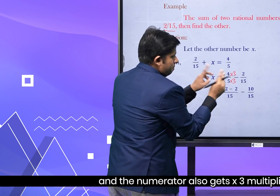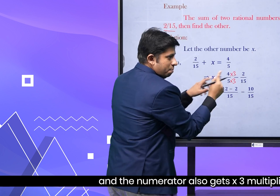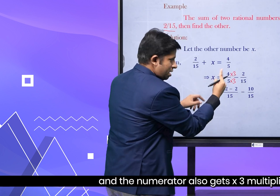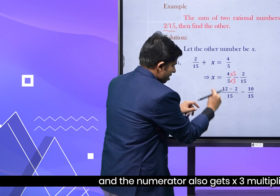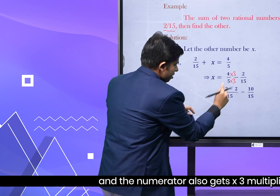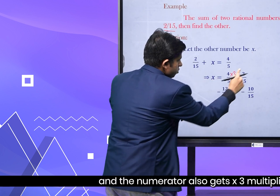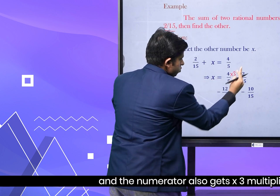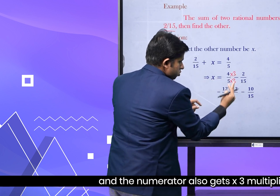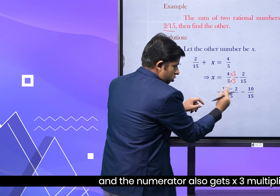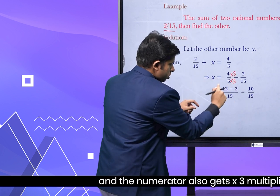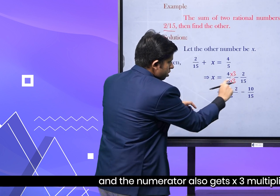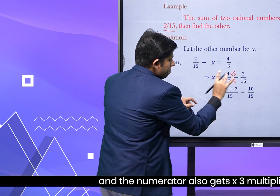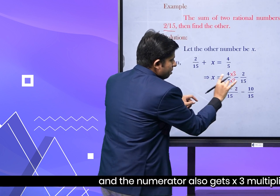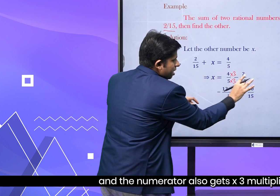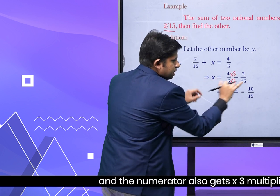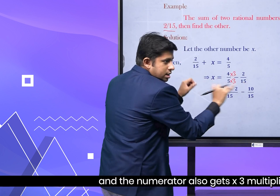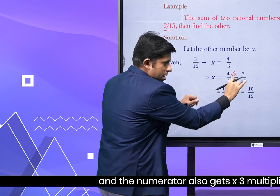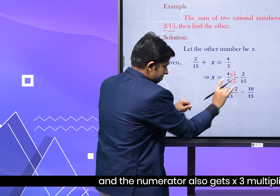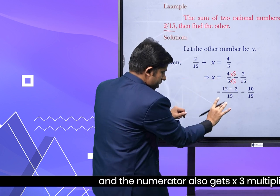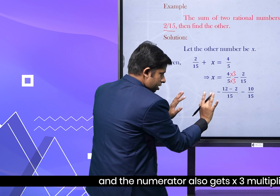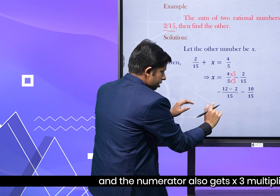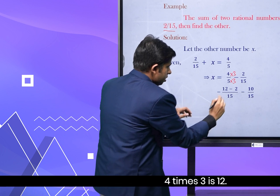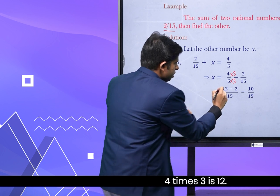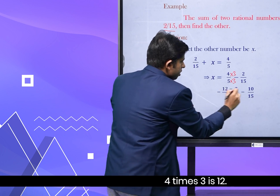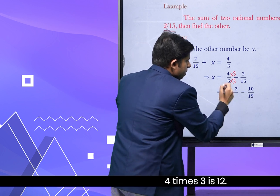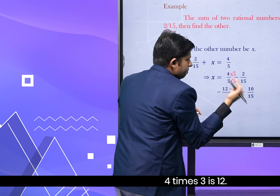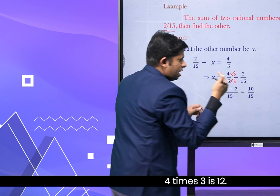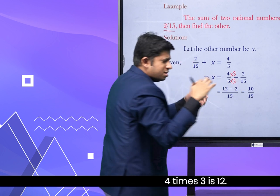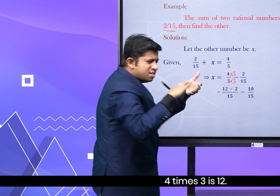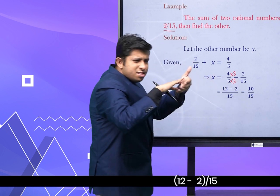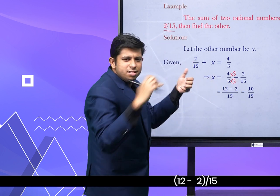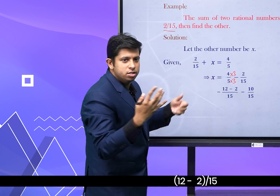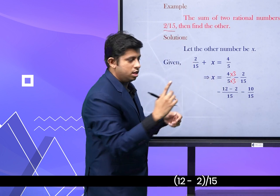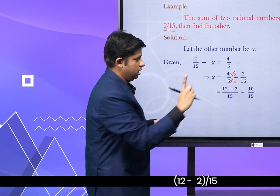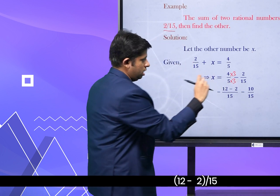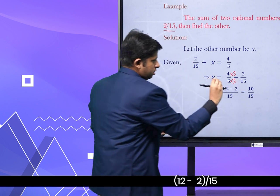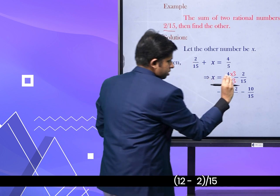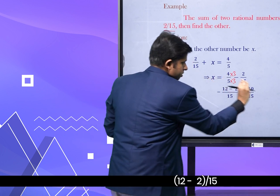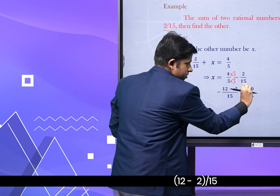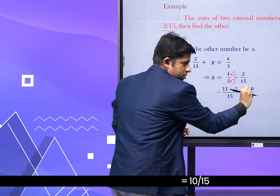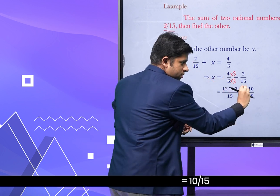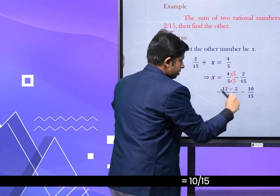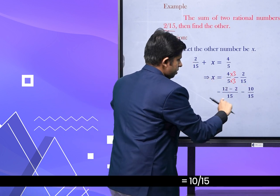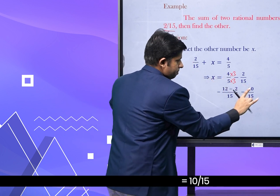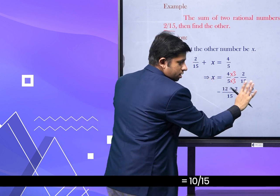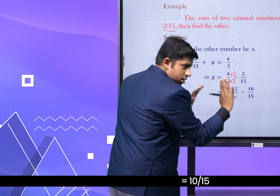also gets into 3 multiplied. 4 times 3 is 12 minus 2 by 15 is equal to 10 by